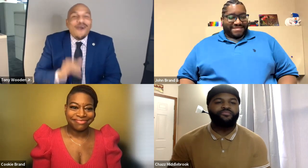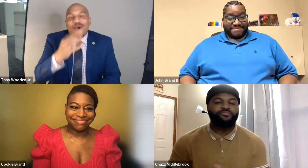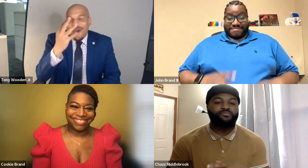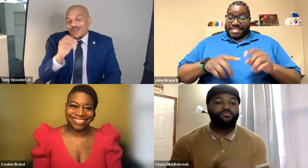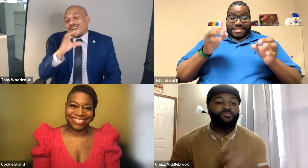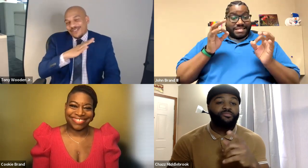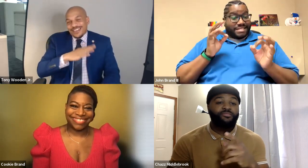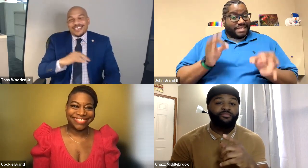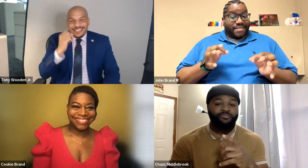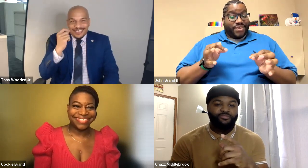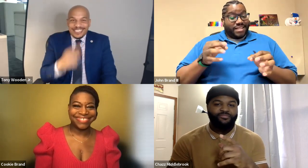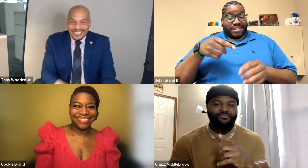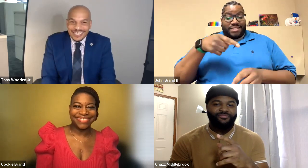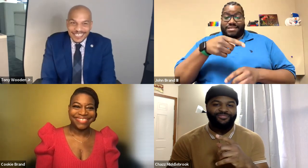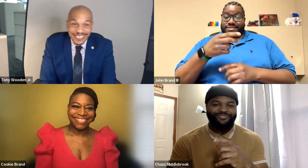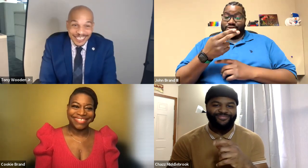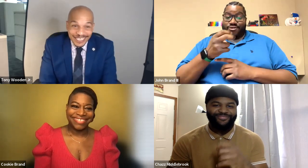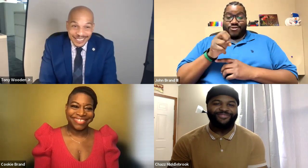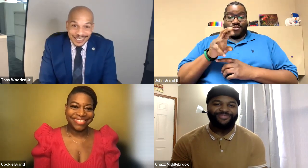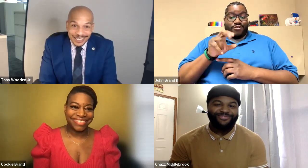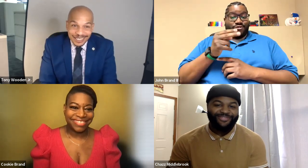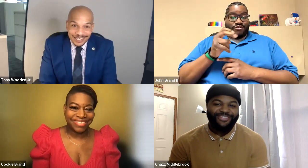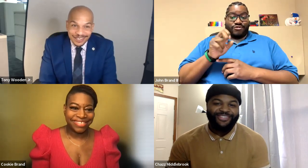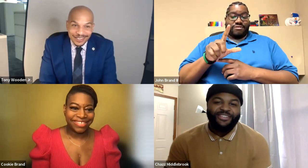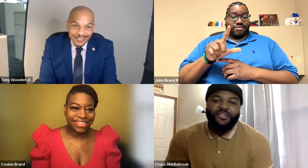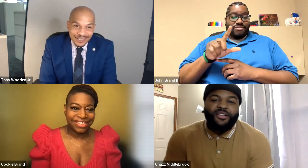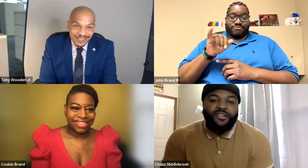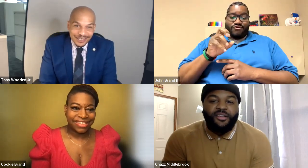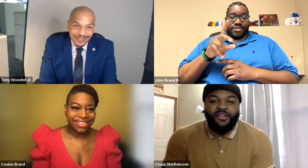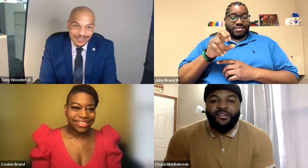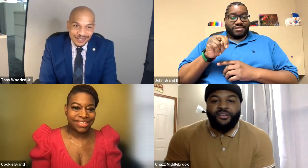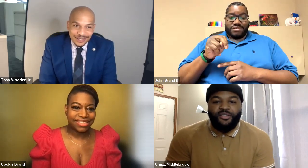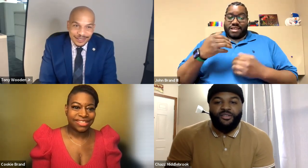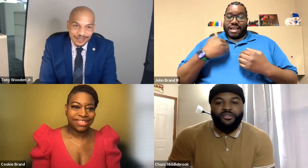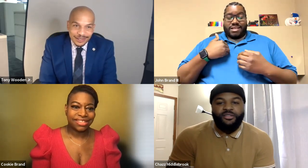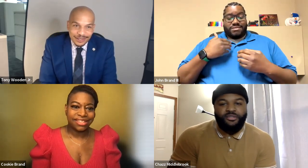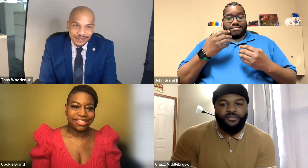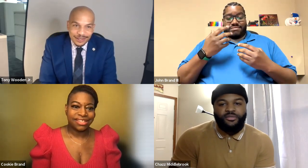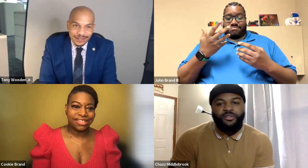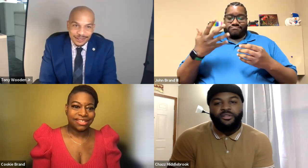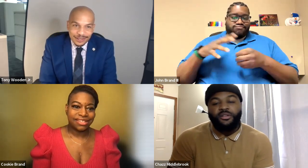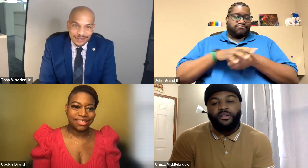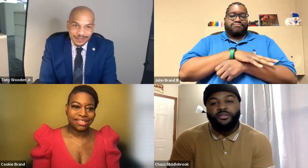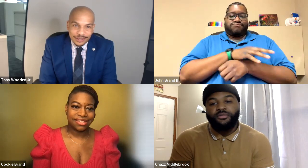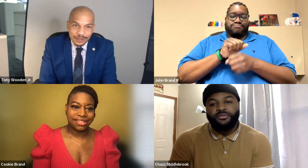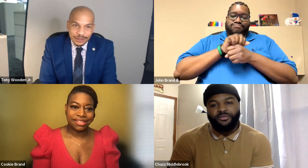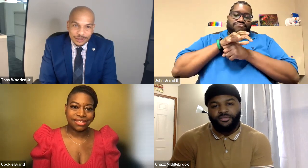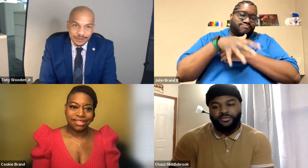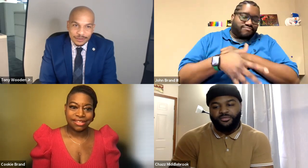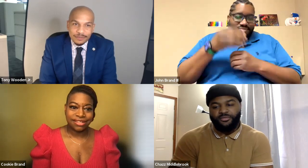I had my camera off. I was trying to interject during all that, but definitely Herschel Jackson, he knows